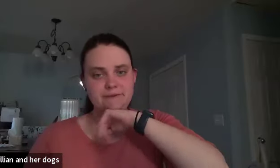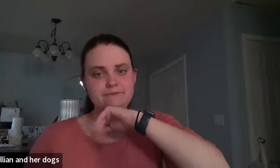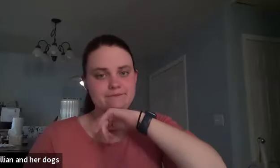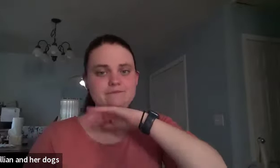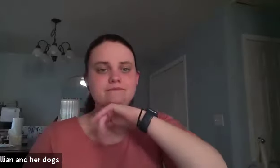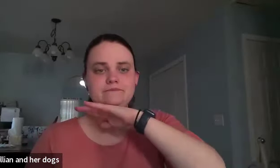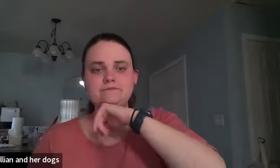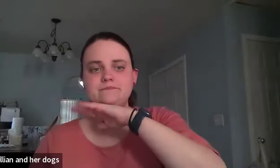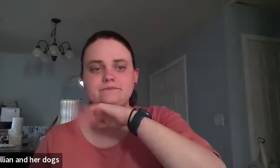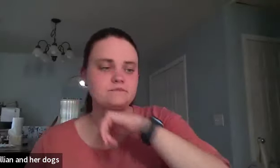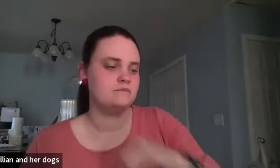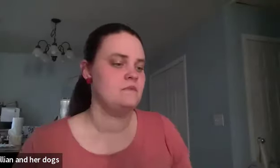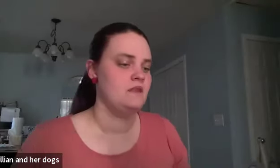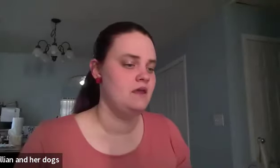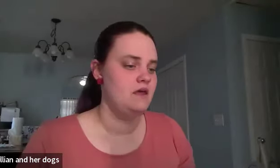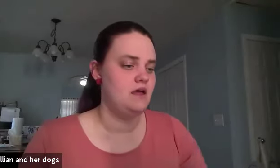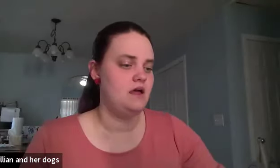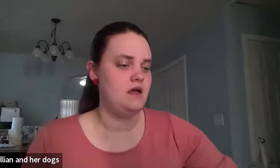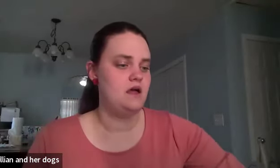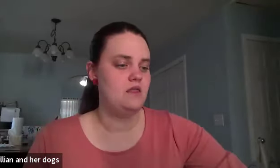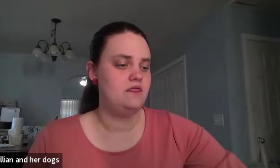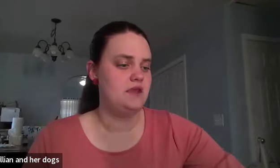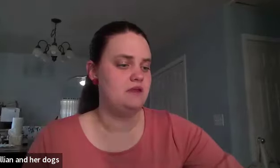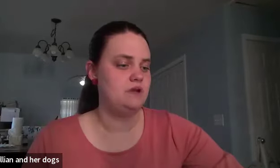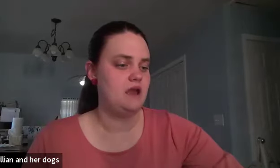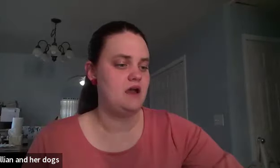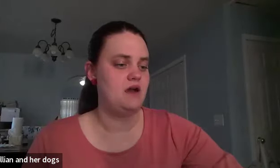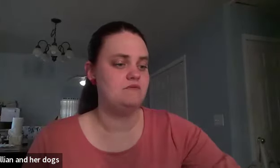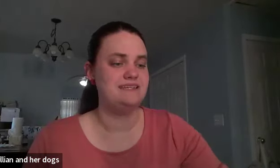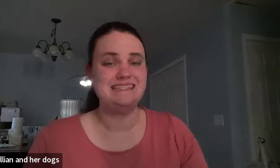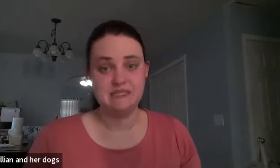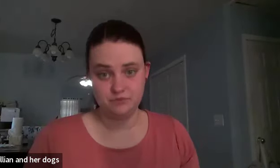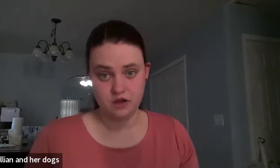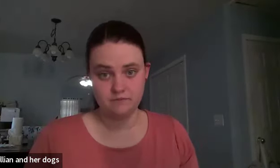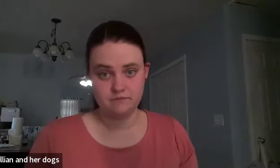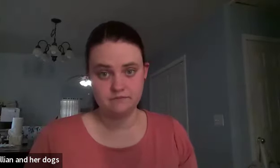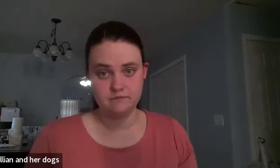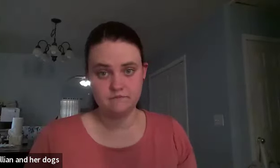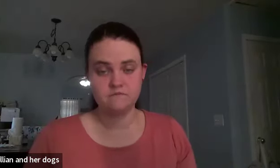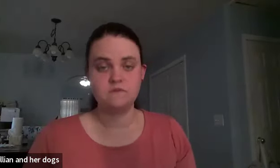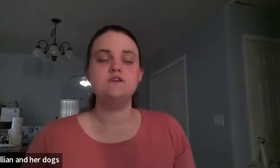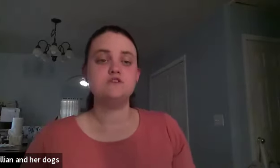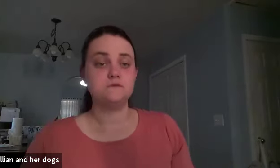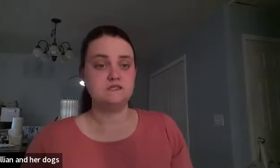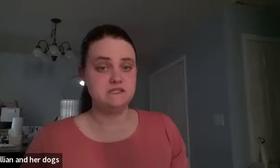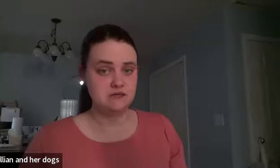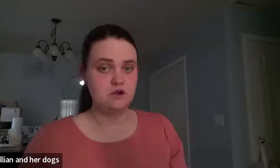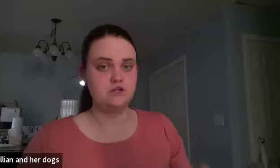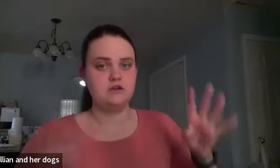Pig. Then we have zebra. So for zebra, you're